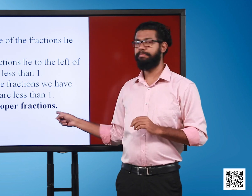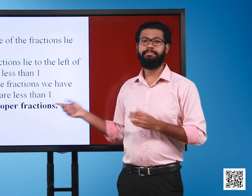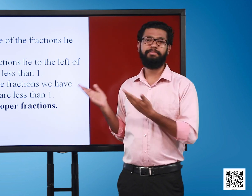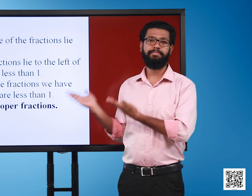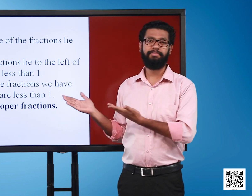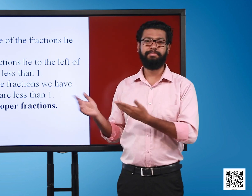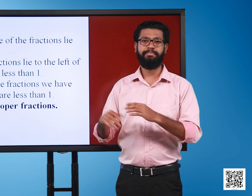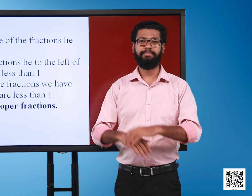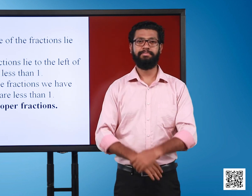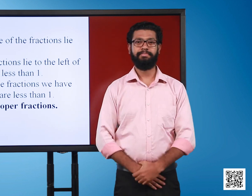proper fractions.